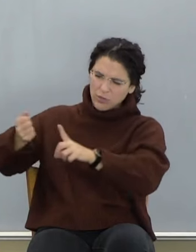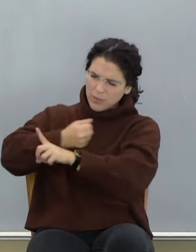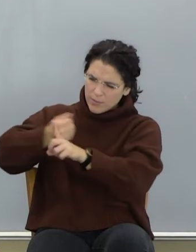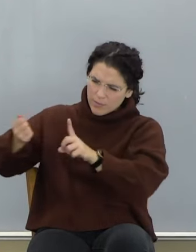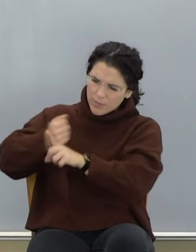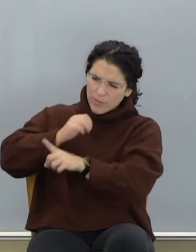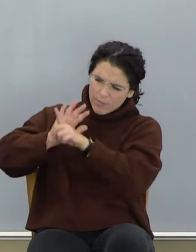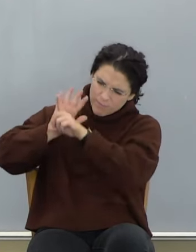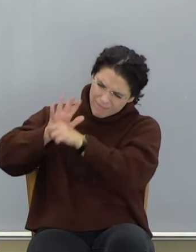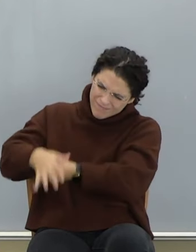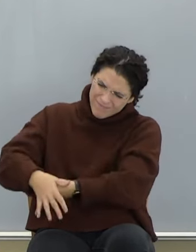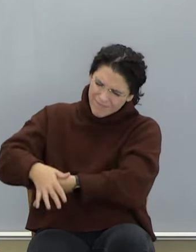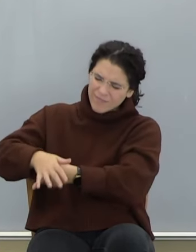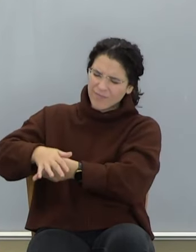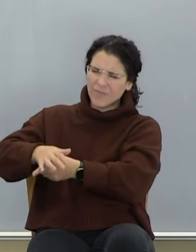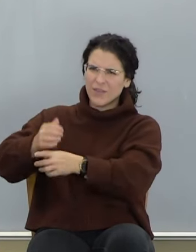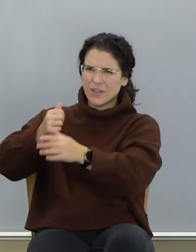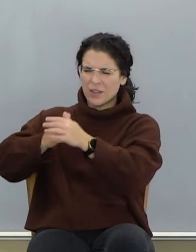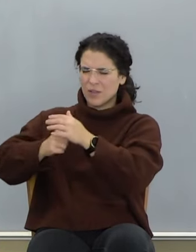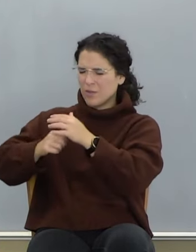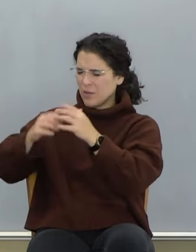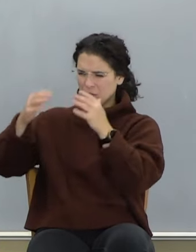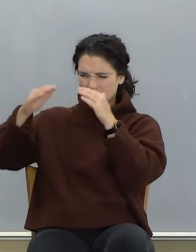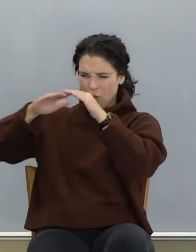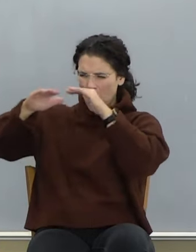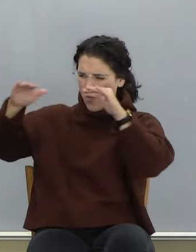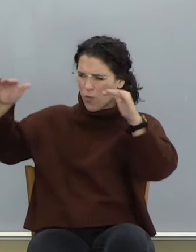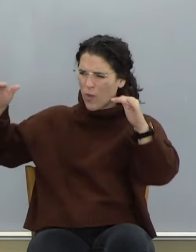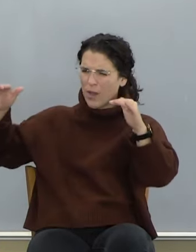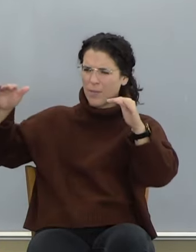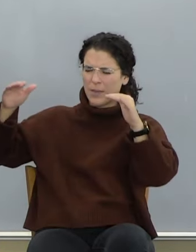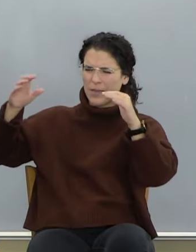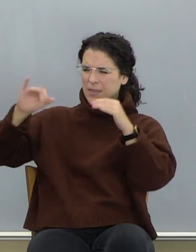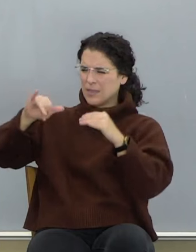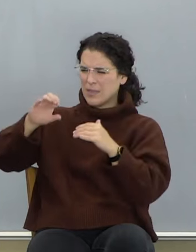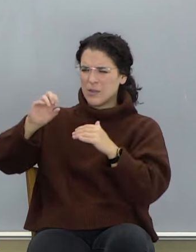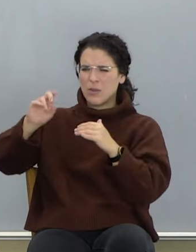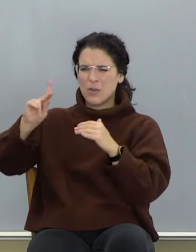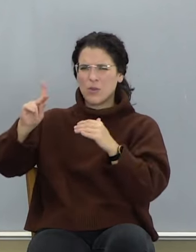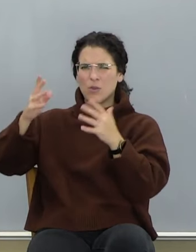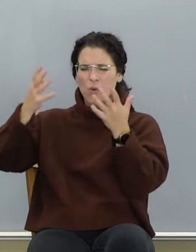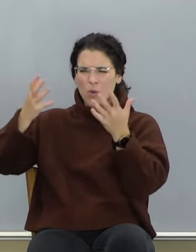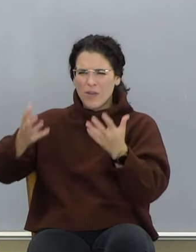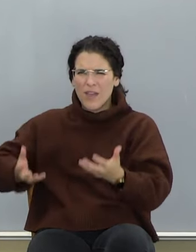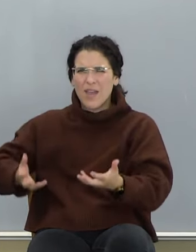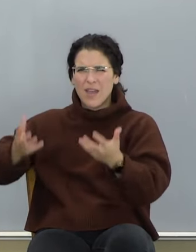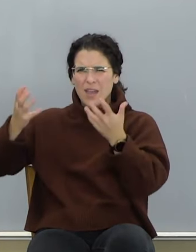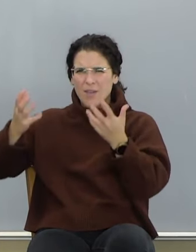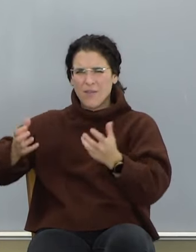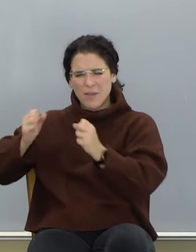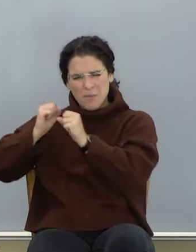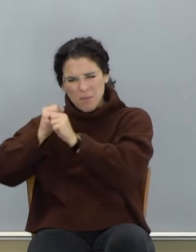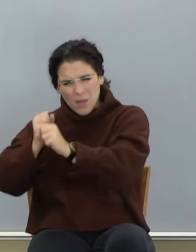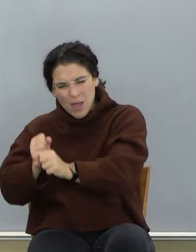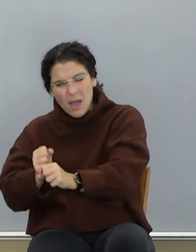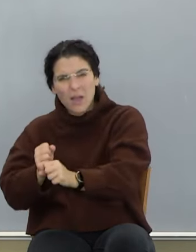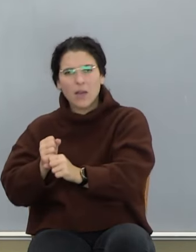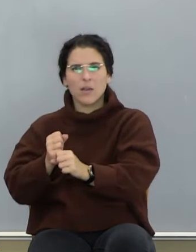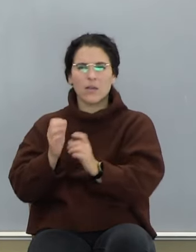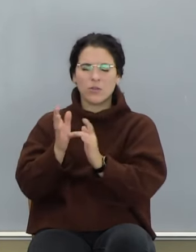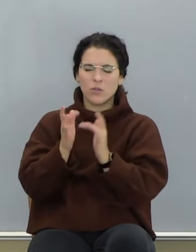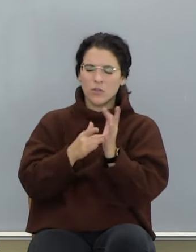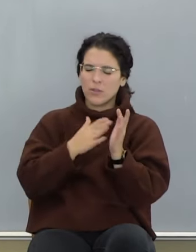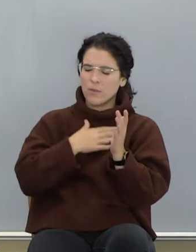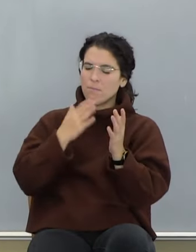you. They're putting you under this overwhelming yoke and bondage. That's why Jesus says, you know what? My